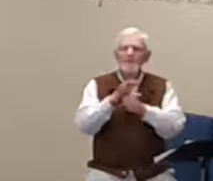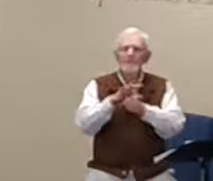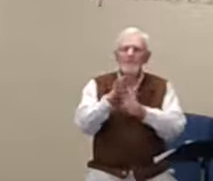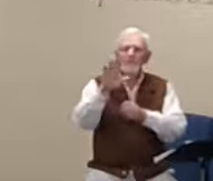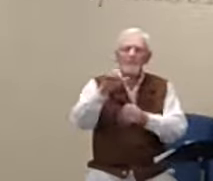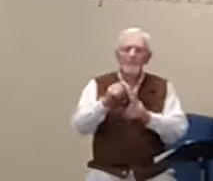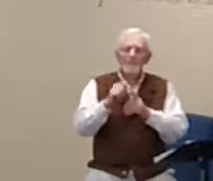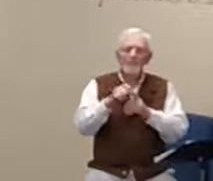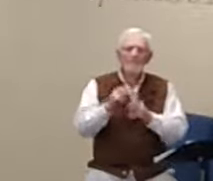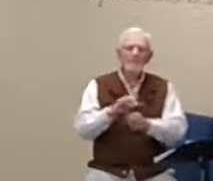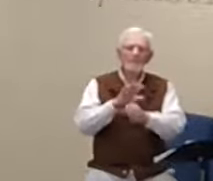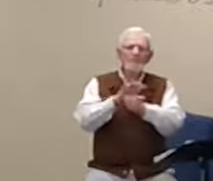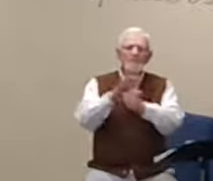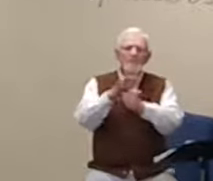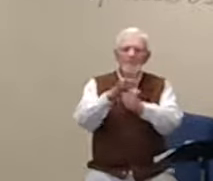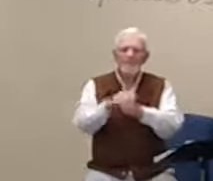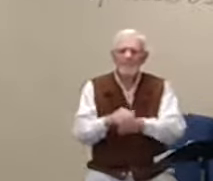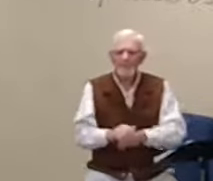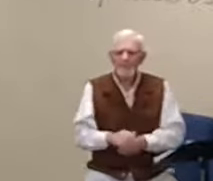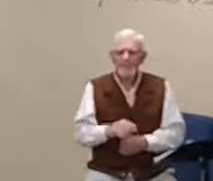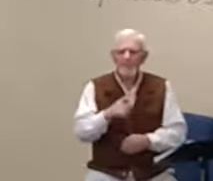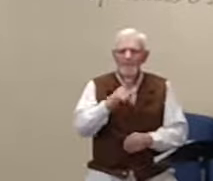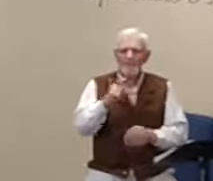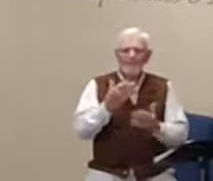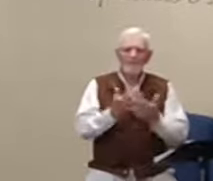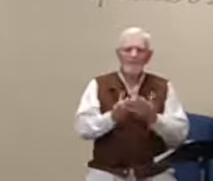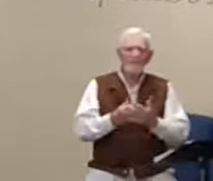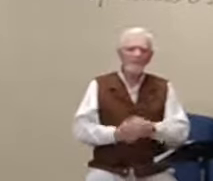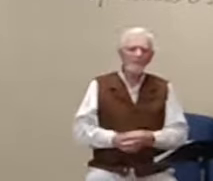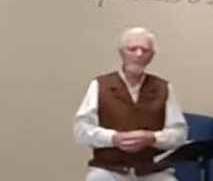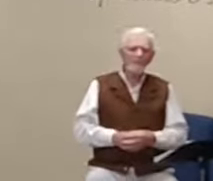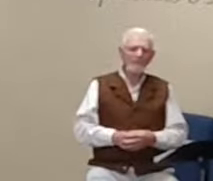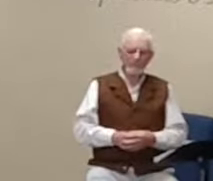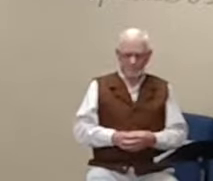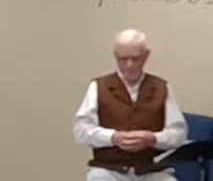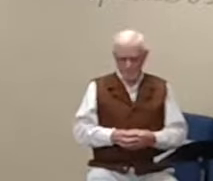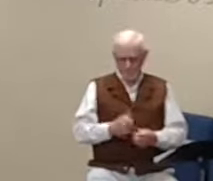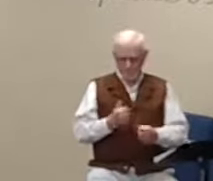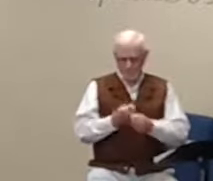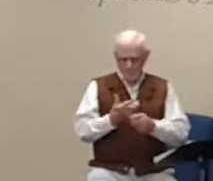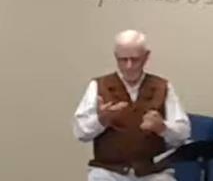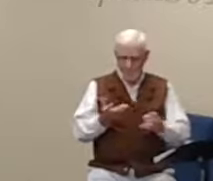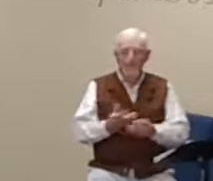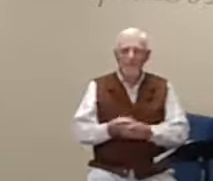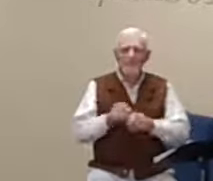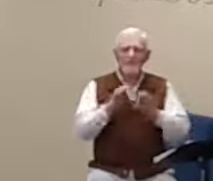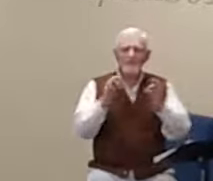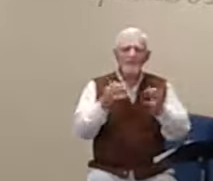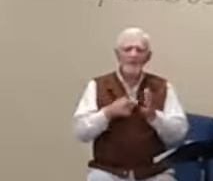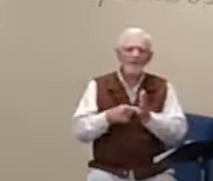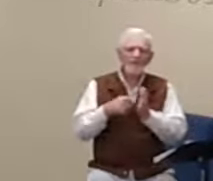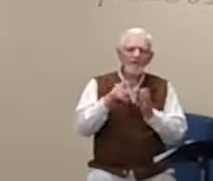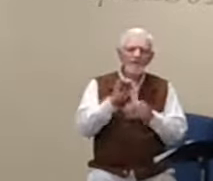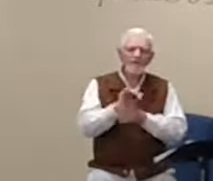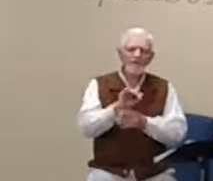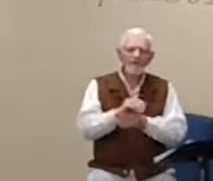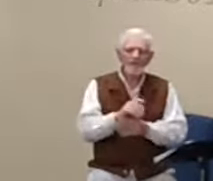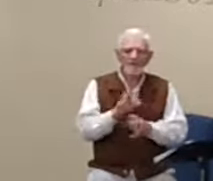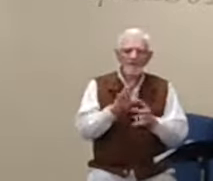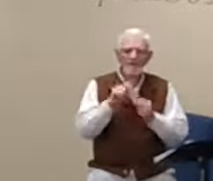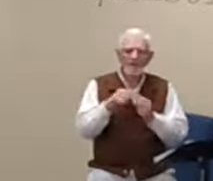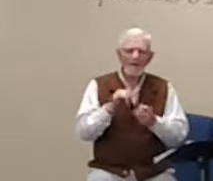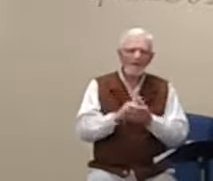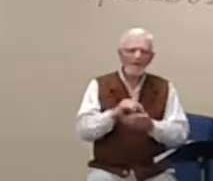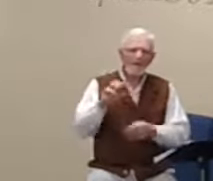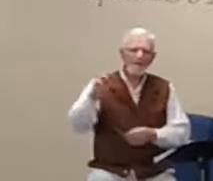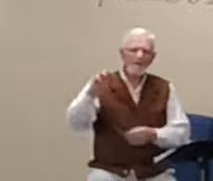certainly is sufficient, and the Lord's good. Anyway, we're the Rue family. Going to show you the slides tonight and talk about the ministry. We're here